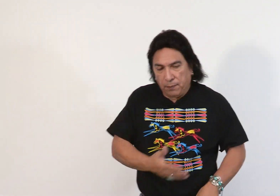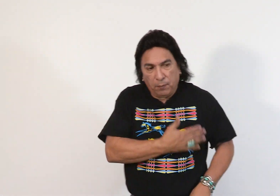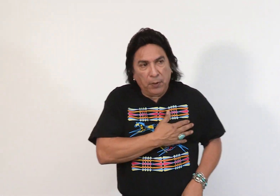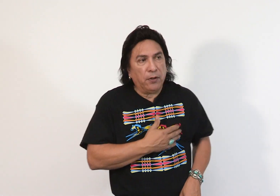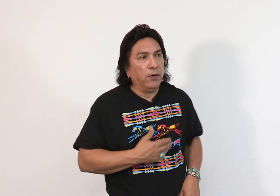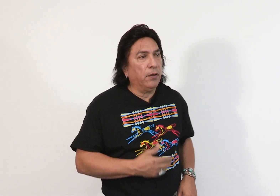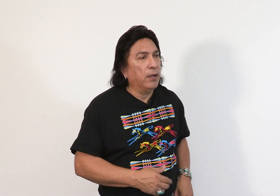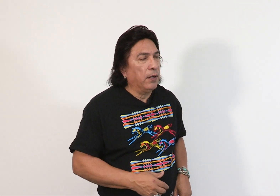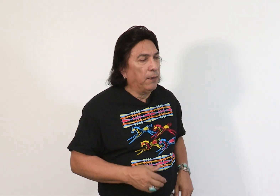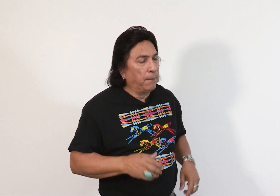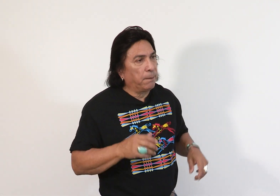mother